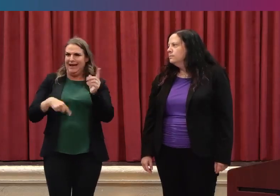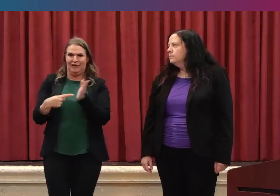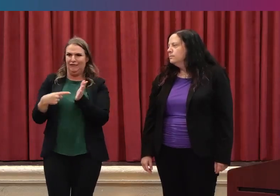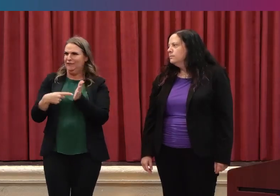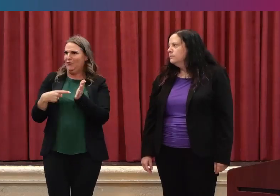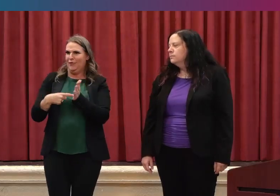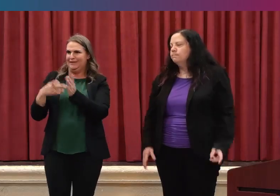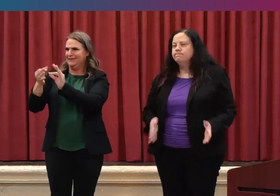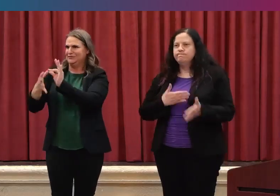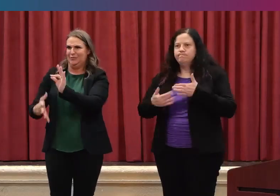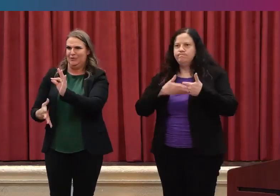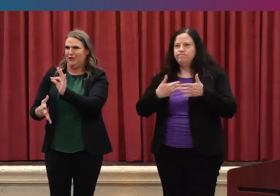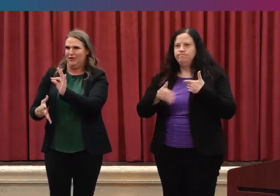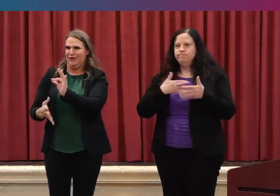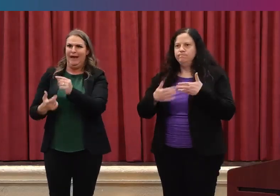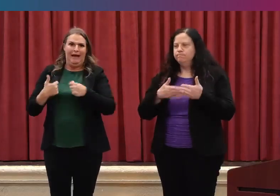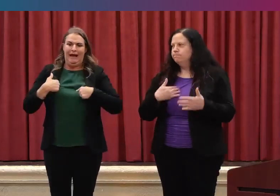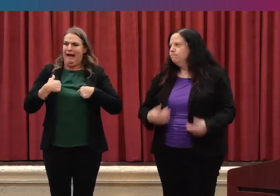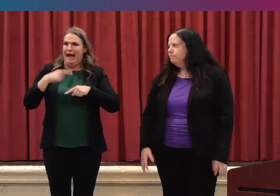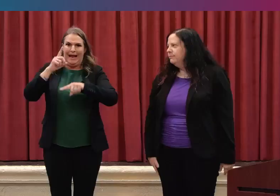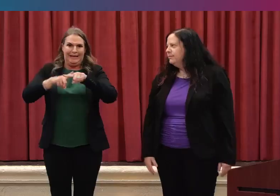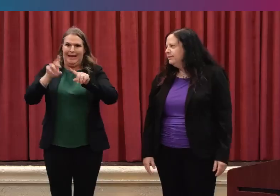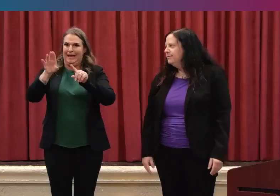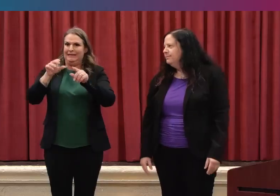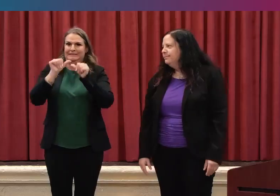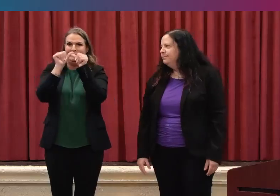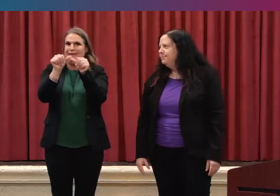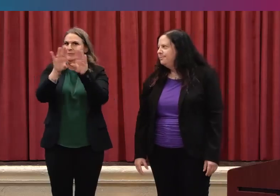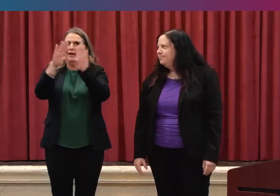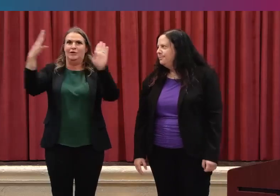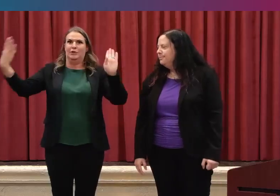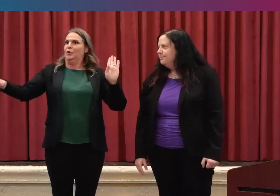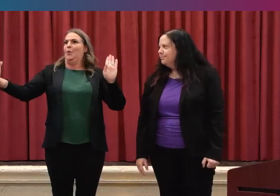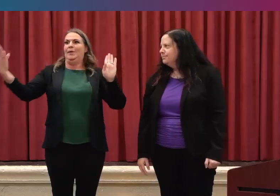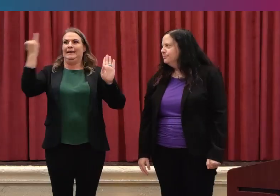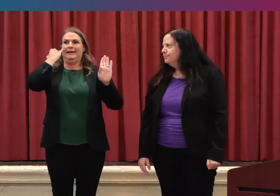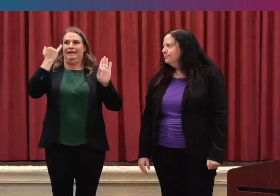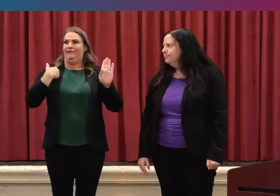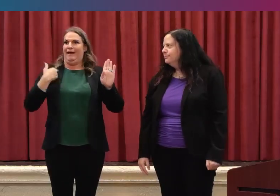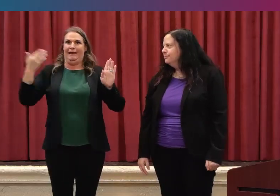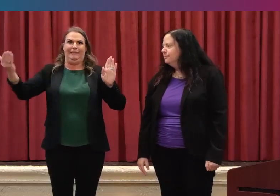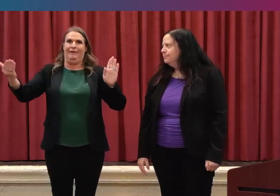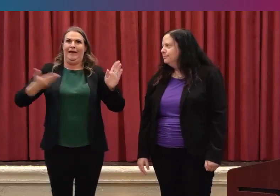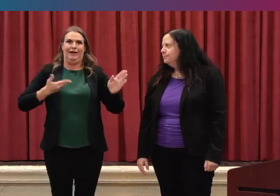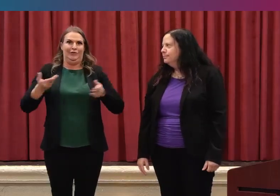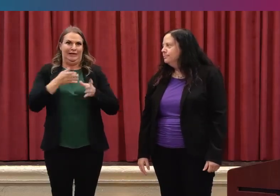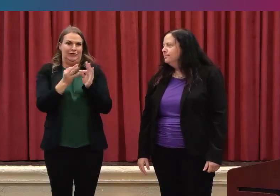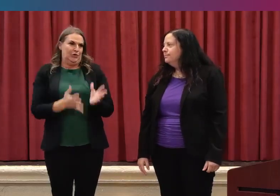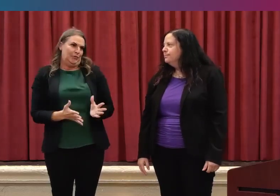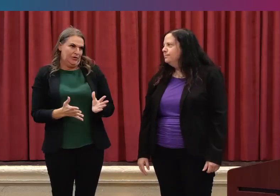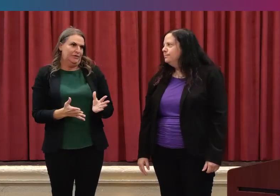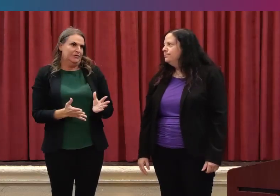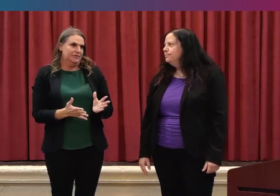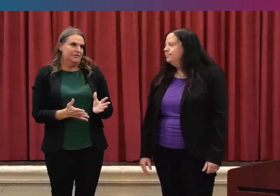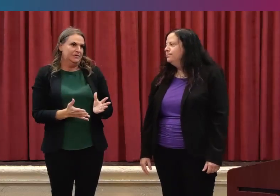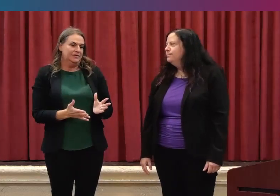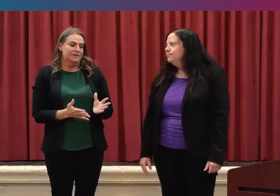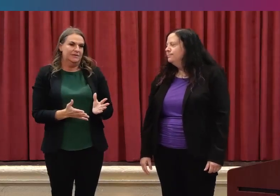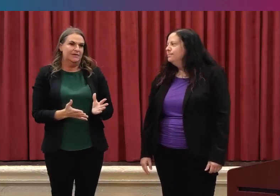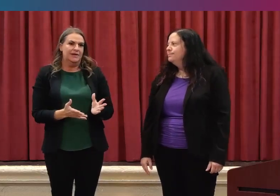If they state that they only have 2 employees and they can't afford to keep their doors open, if they bring in interpreting services